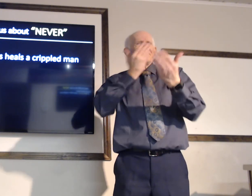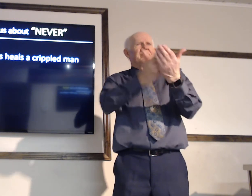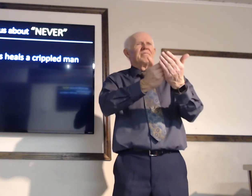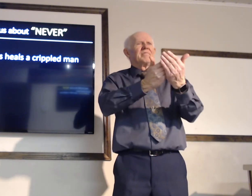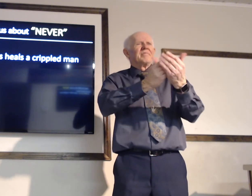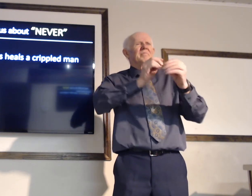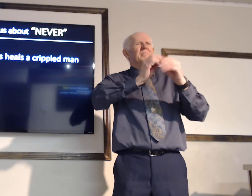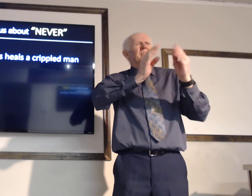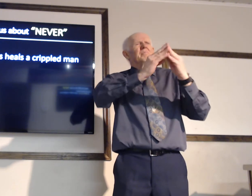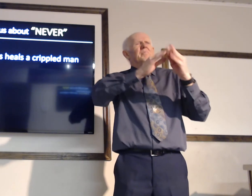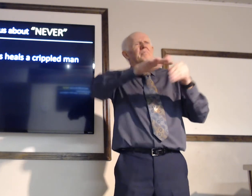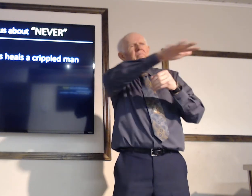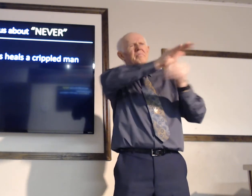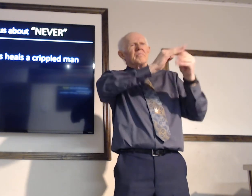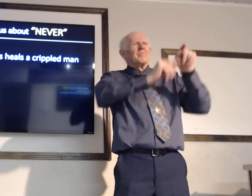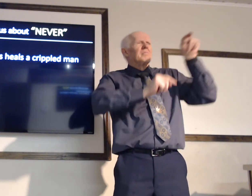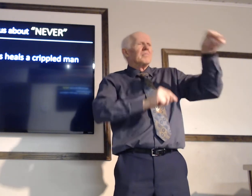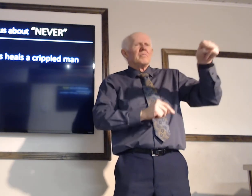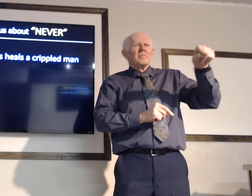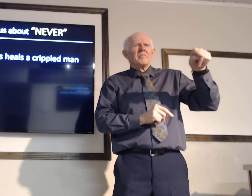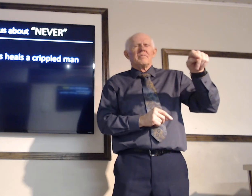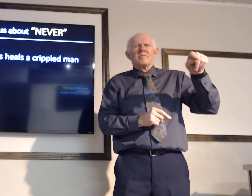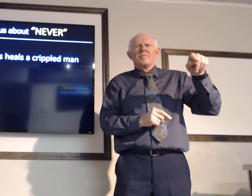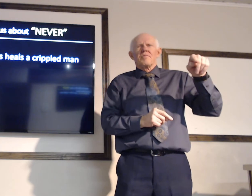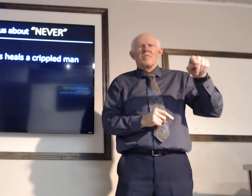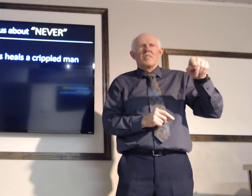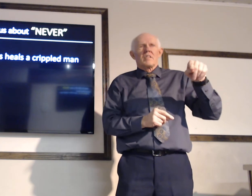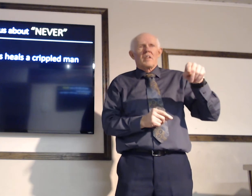And he heard that Jesus was coming to the town.